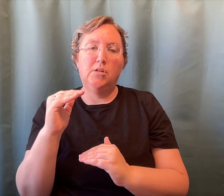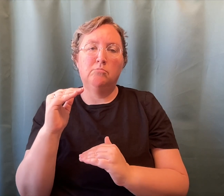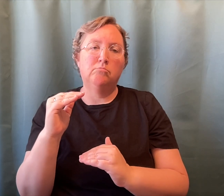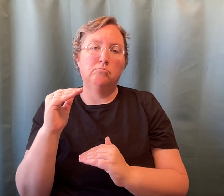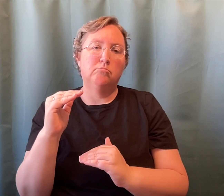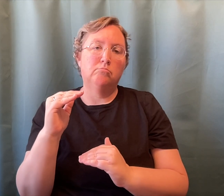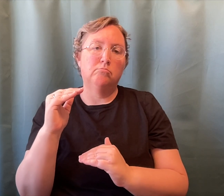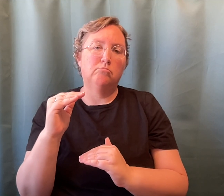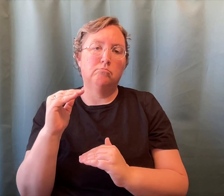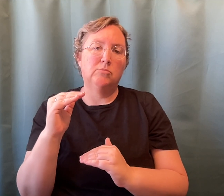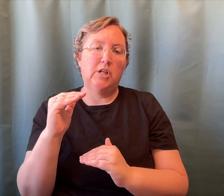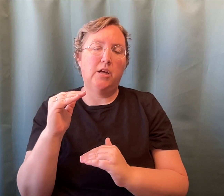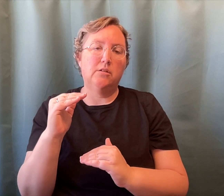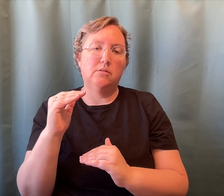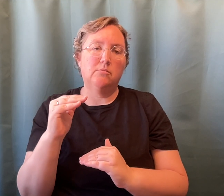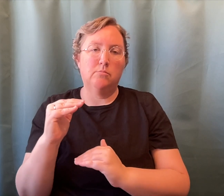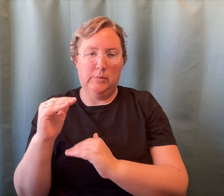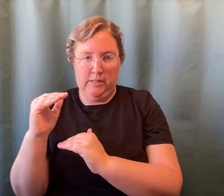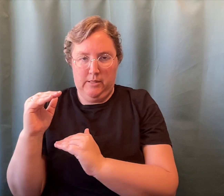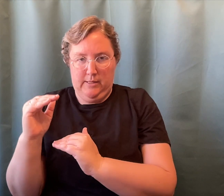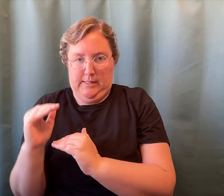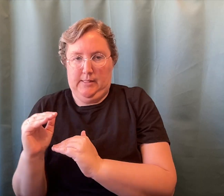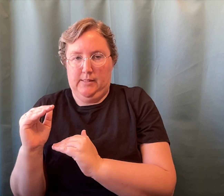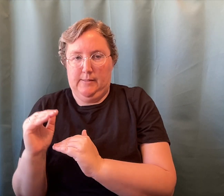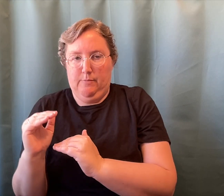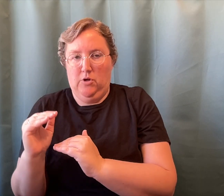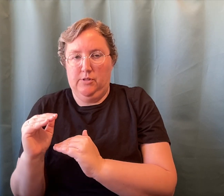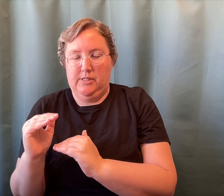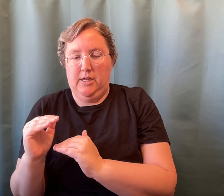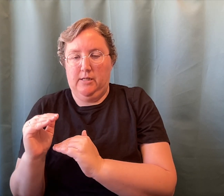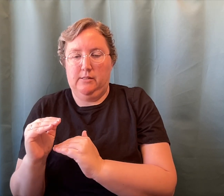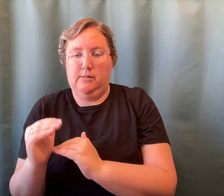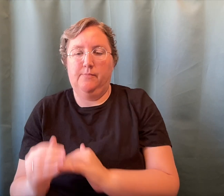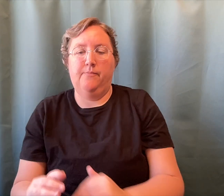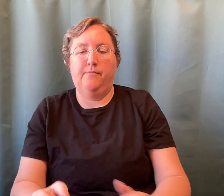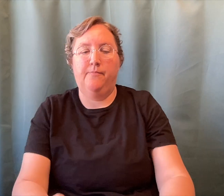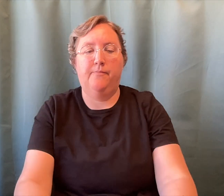medium size, small size.